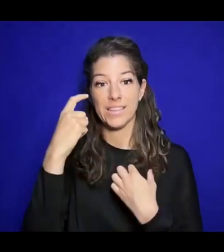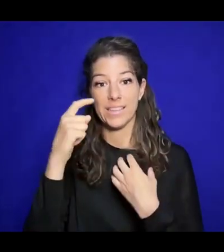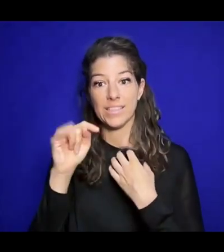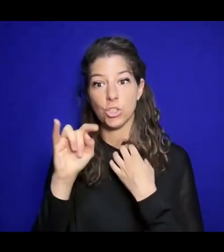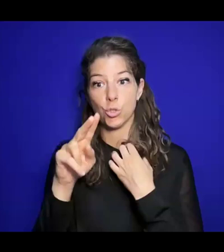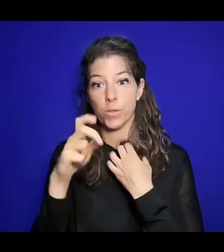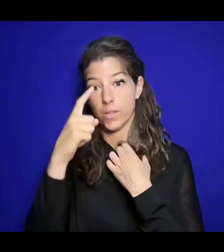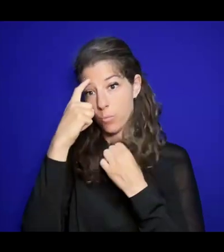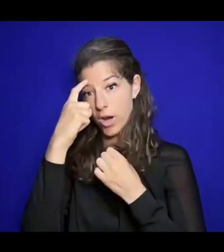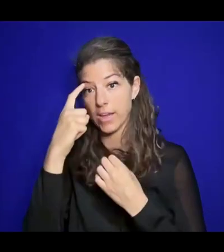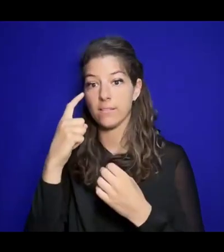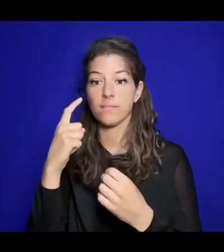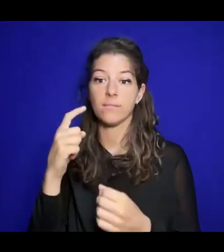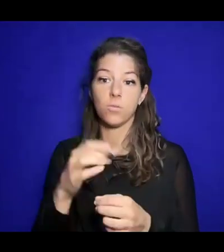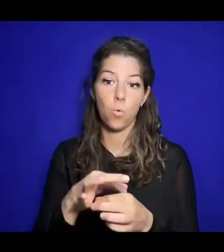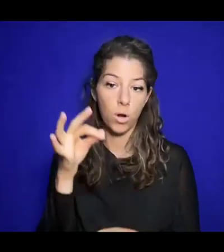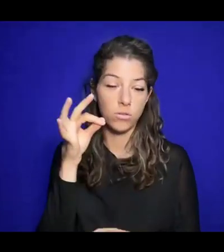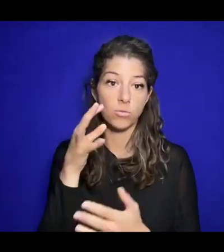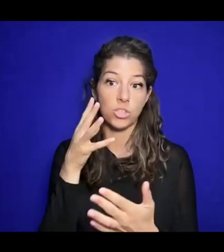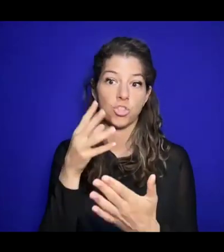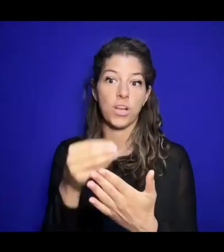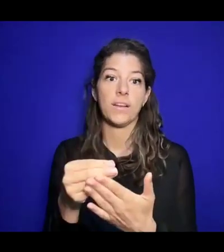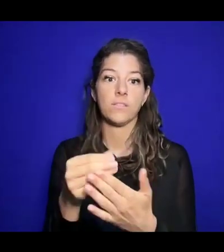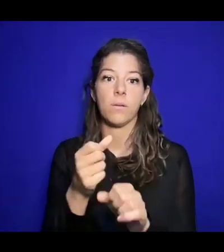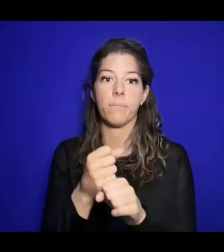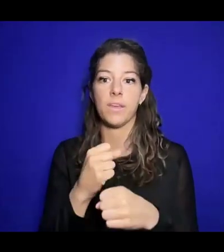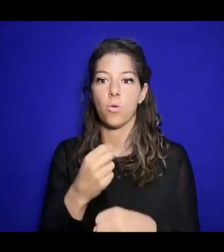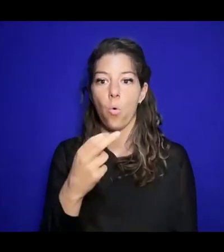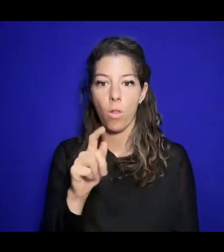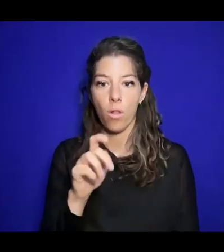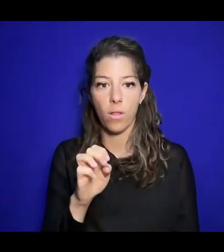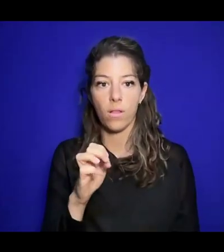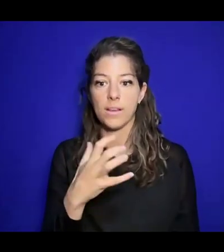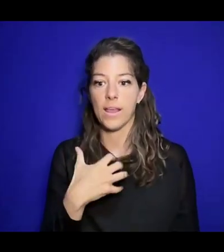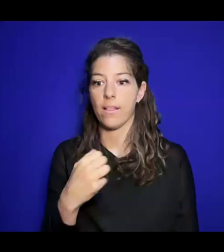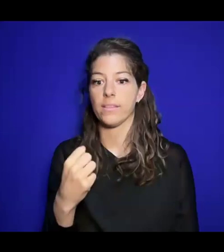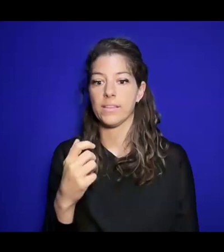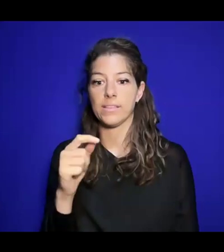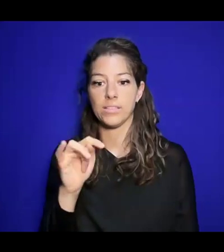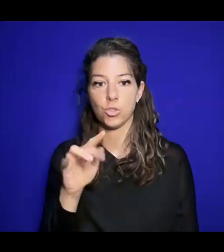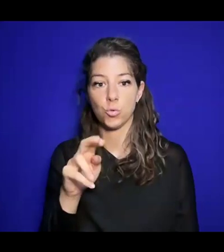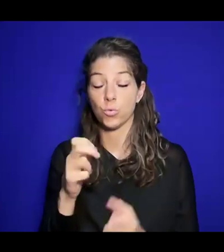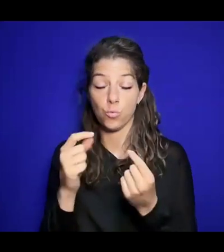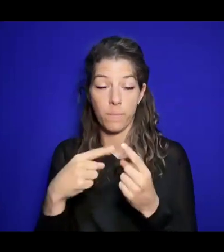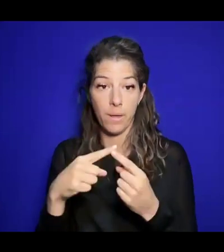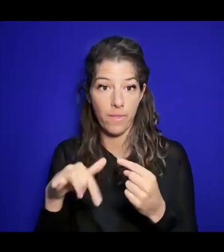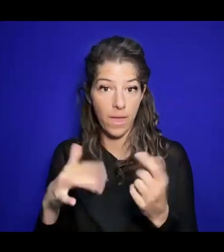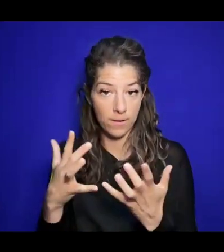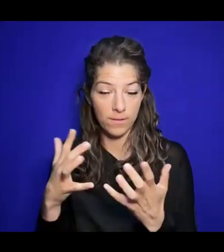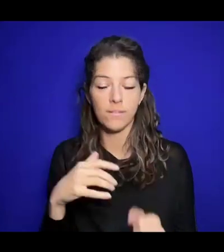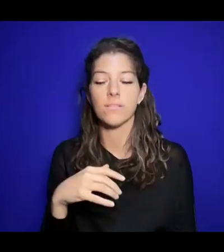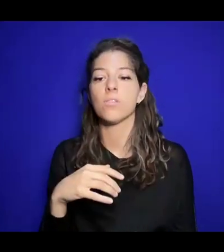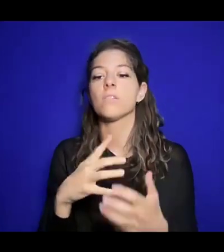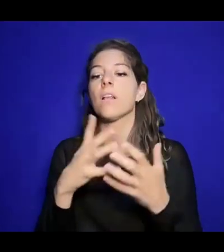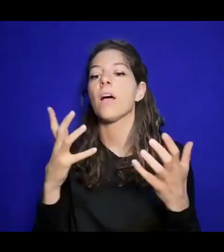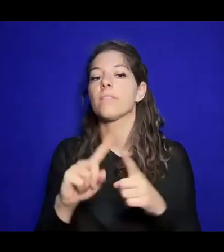spinal cord. So, you had to inject. So, that was making a needle hole in healthy tissue. So, what did we do about that? So there were a lot